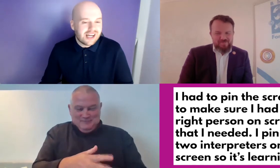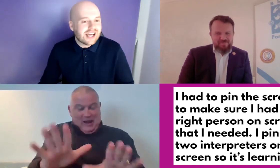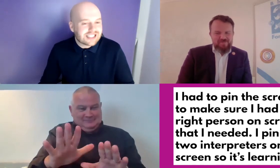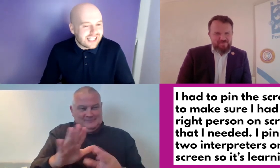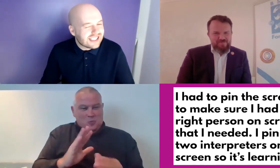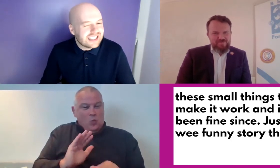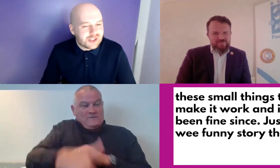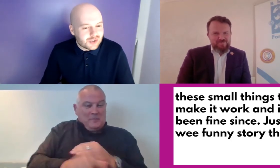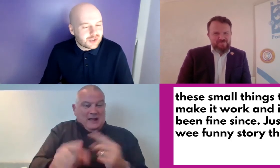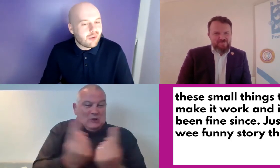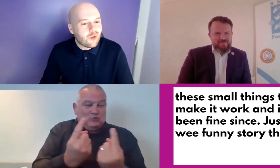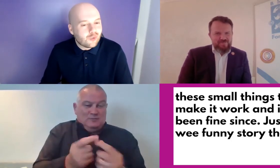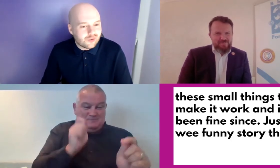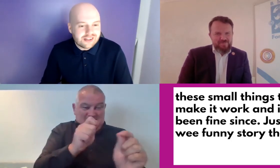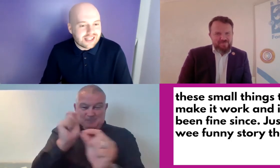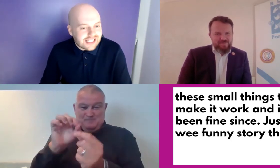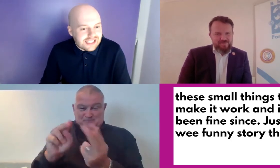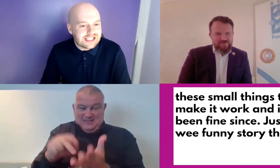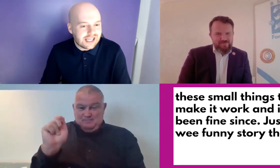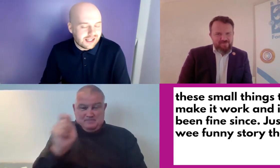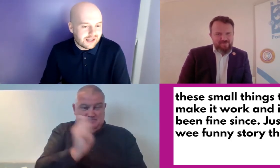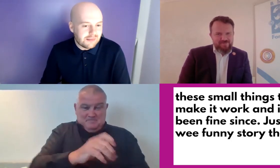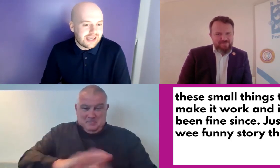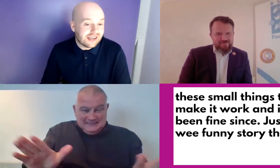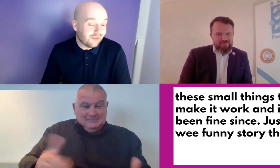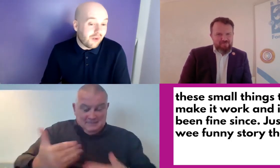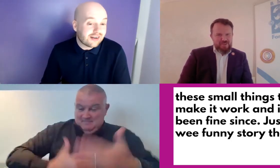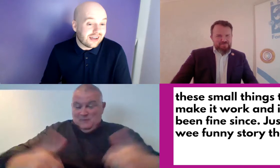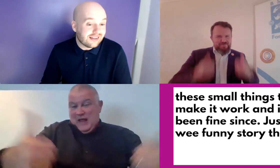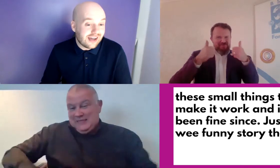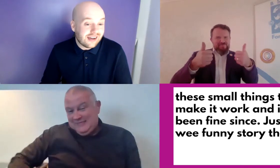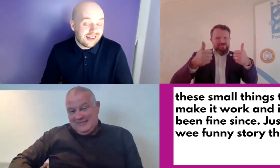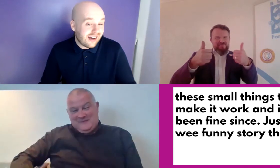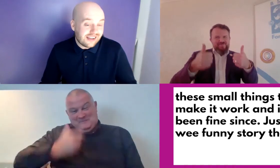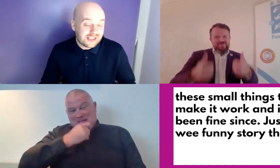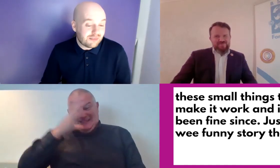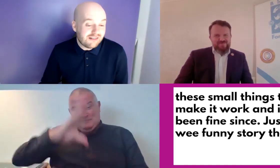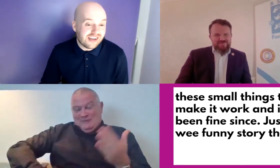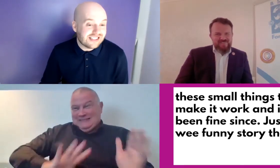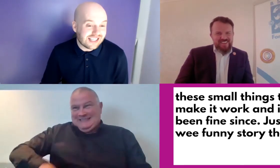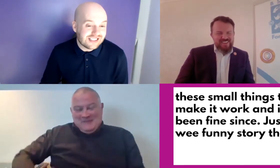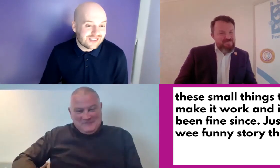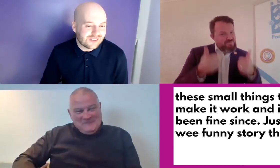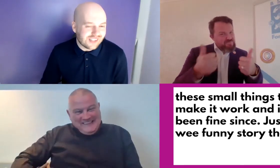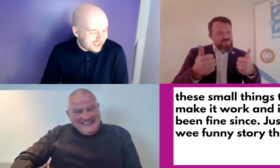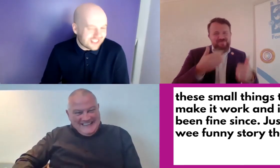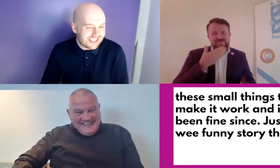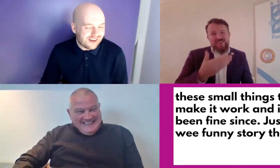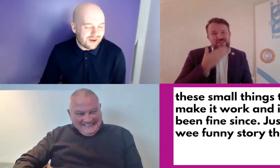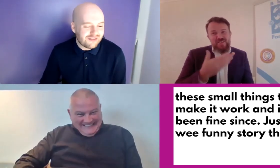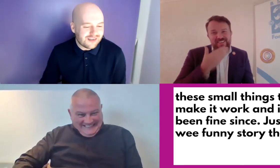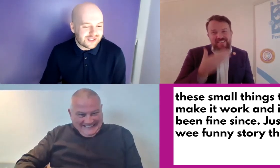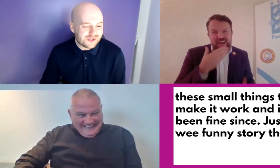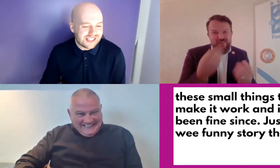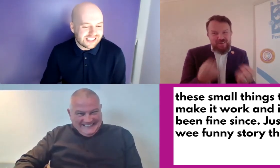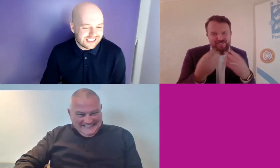So it's learning these small things that make it work. And it's been fine since. So it's just a